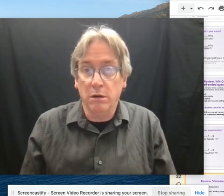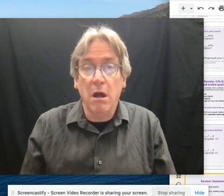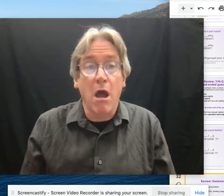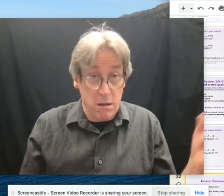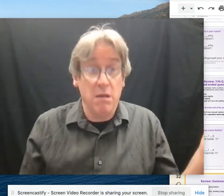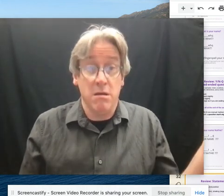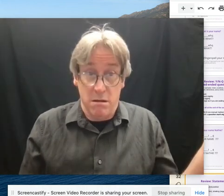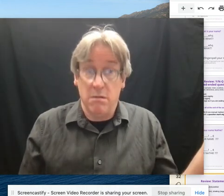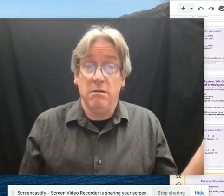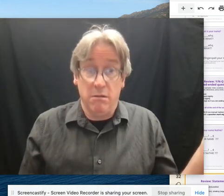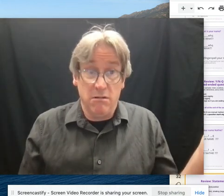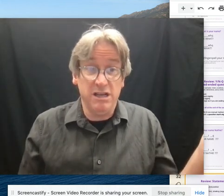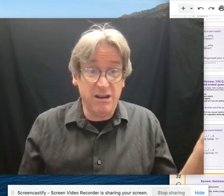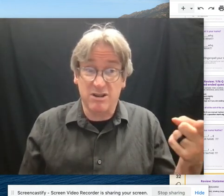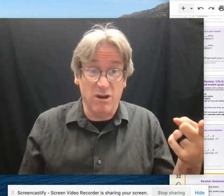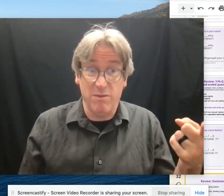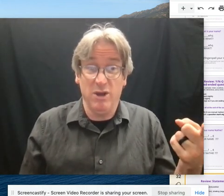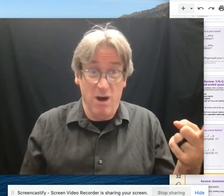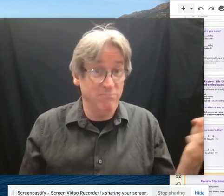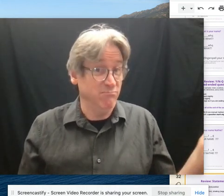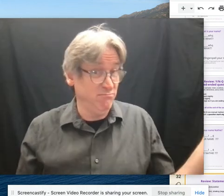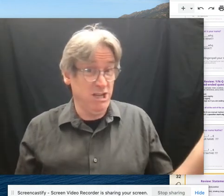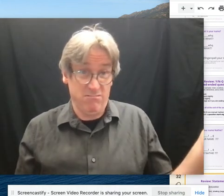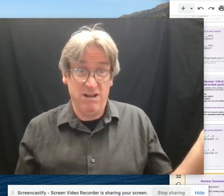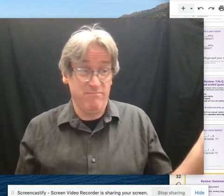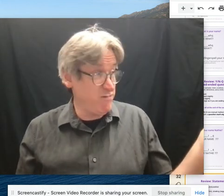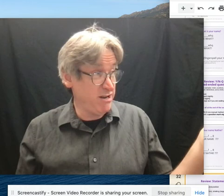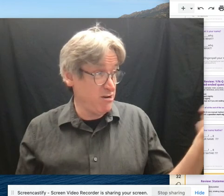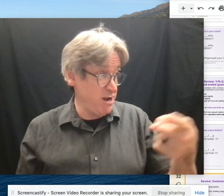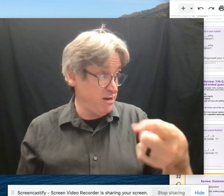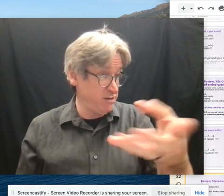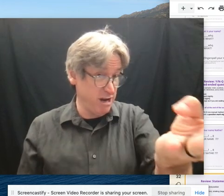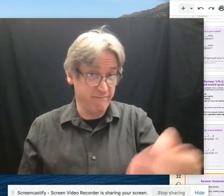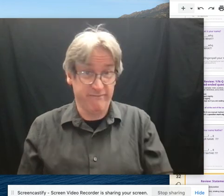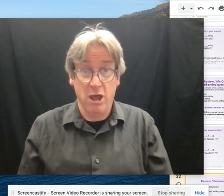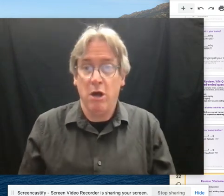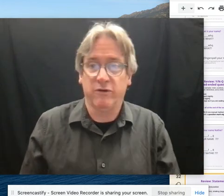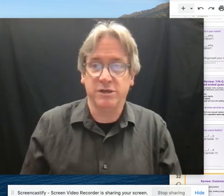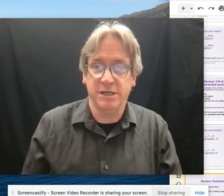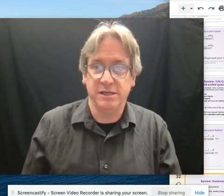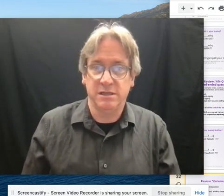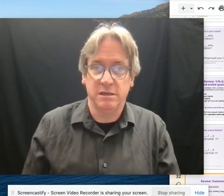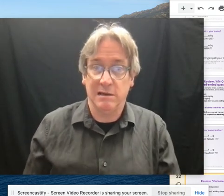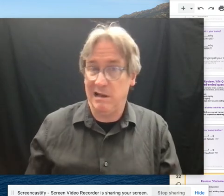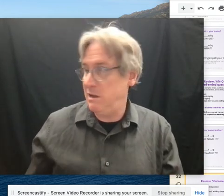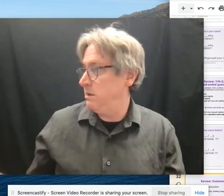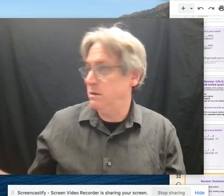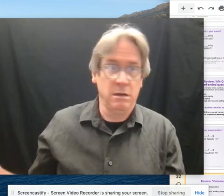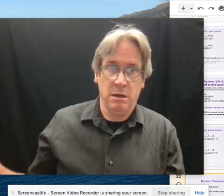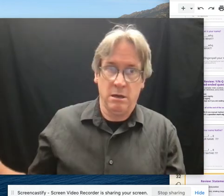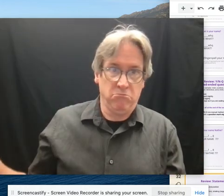Or he's here to totally beat you up. Yeah, him right there. Go ahead. He's right here. Versus